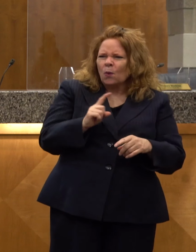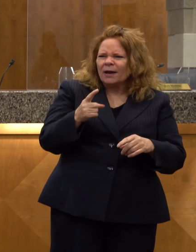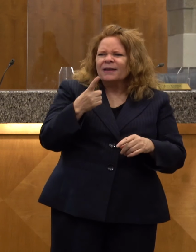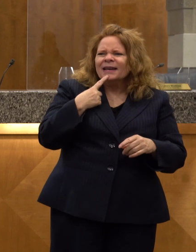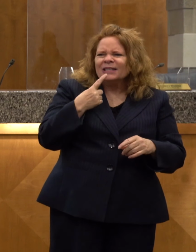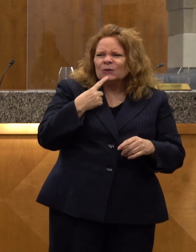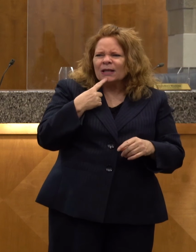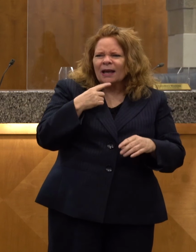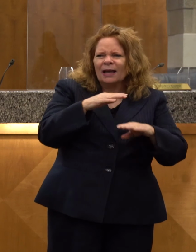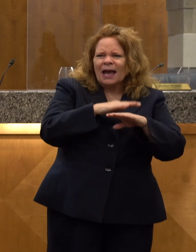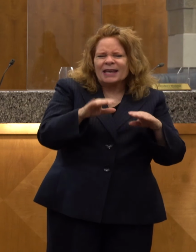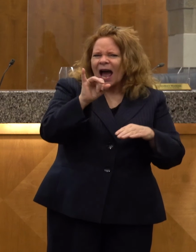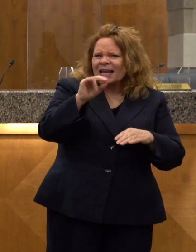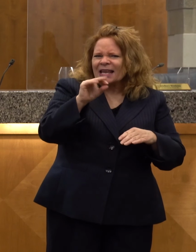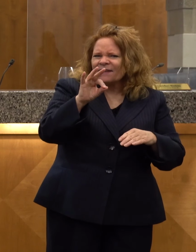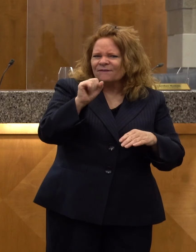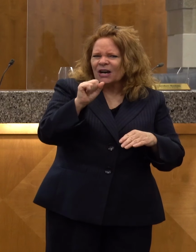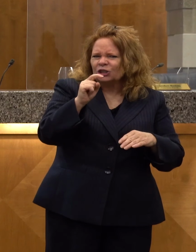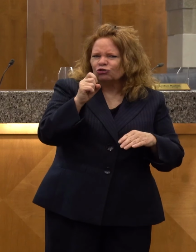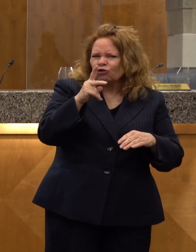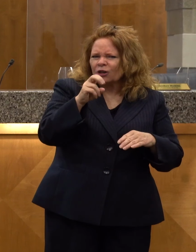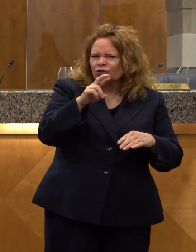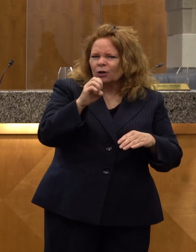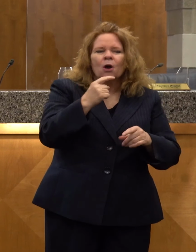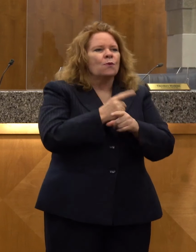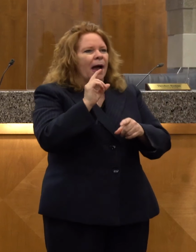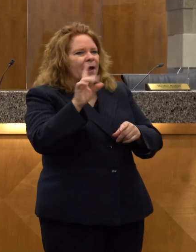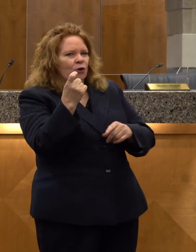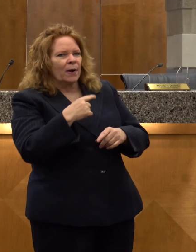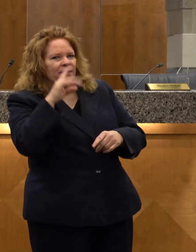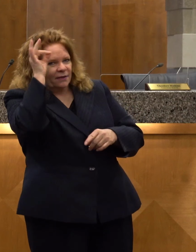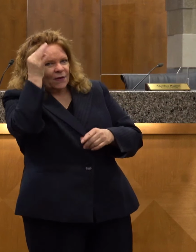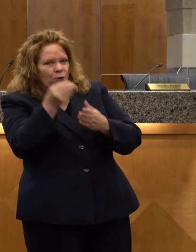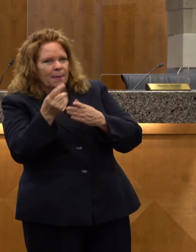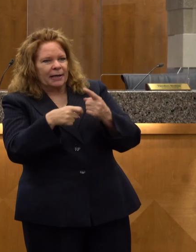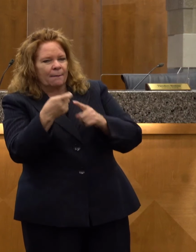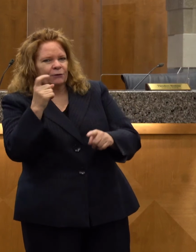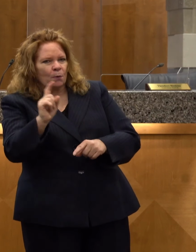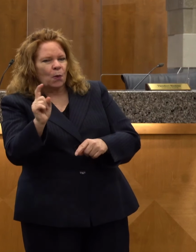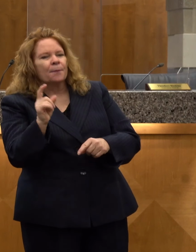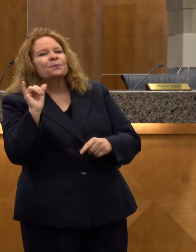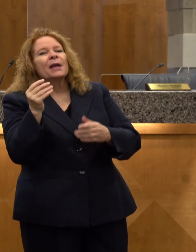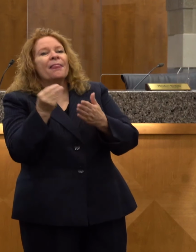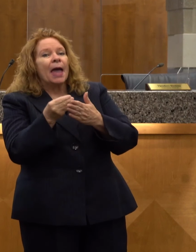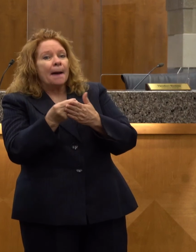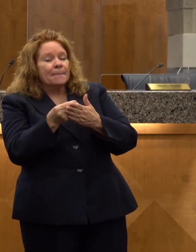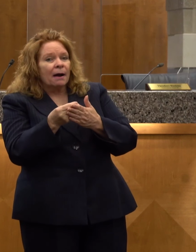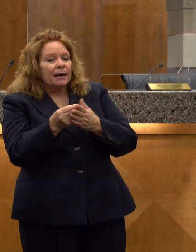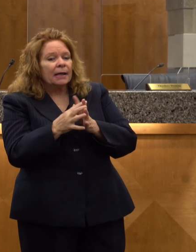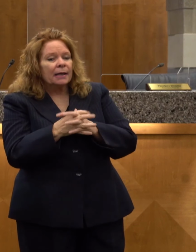Sorry, where is the federal money coming from? What department is it? Did you say it's not energy infrastructure money? No, yeah, the question is where the federal money comes from. This is money that was